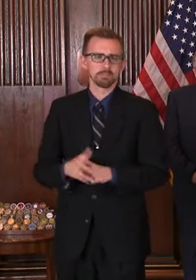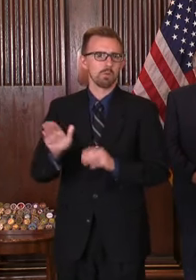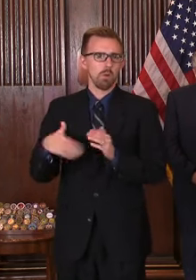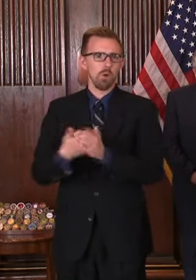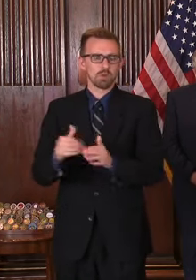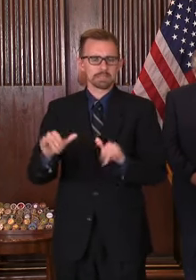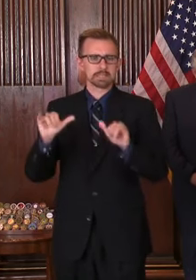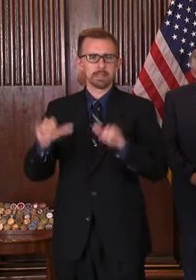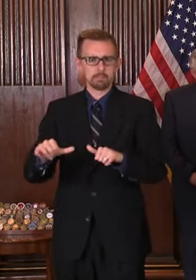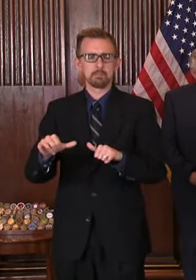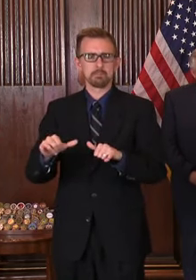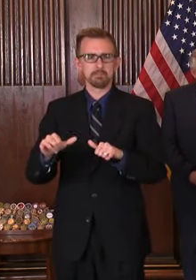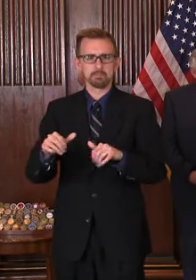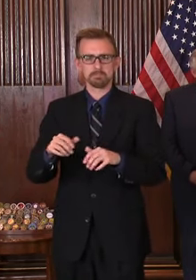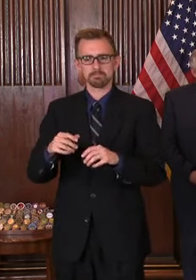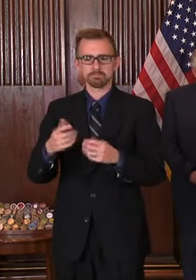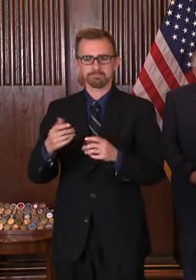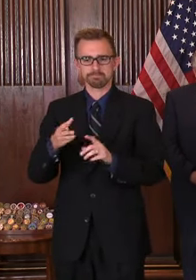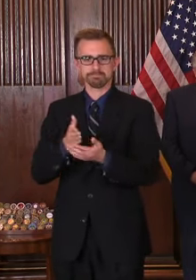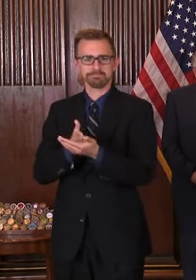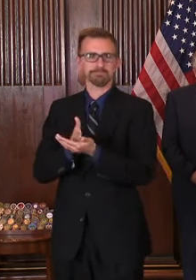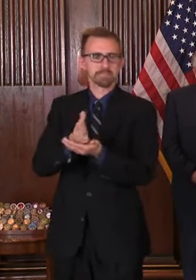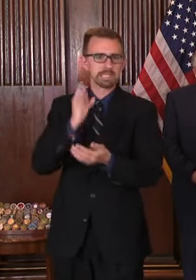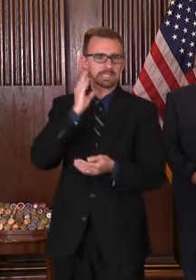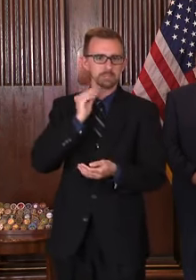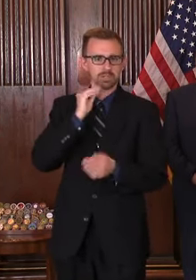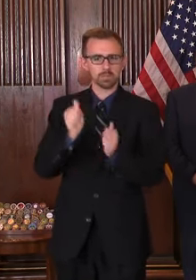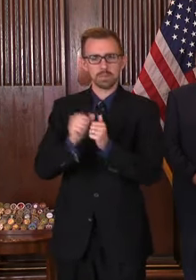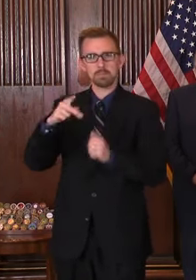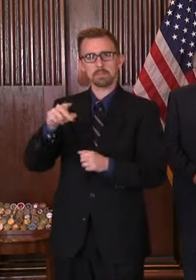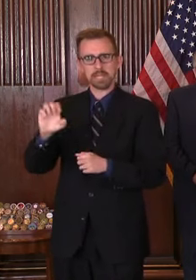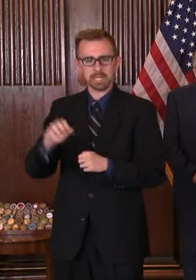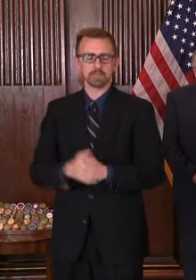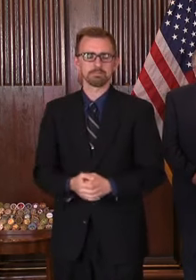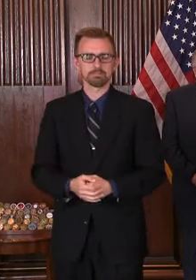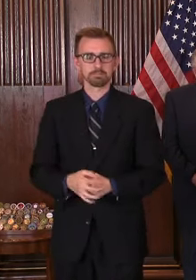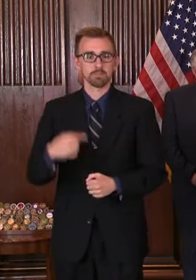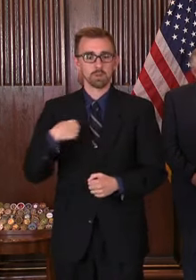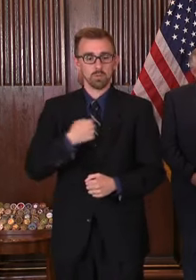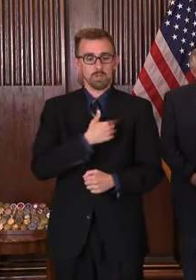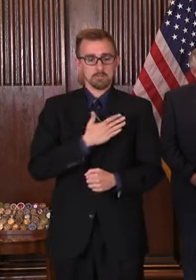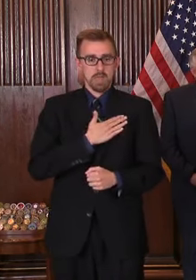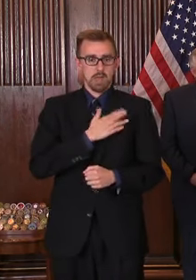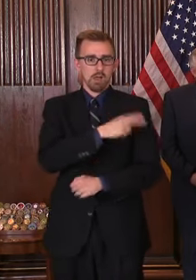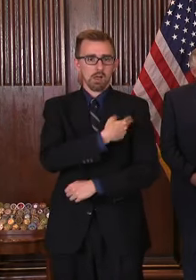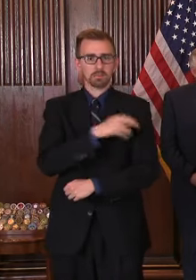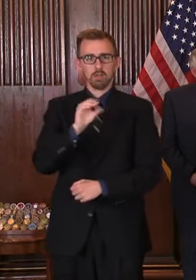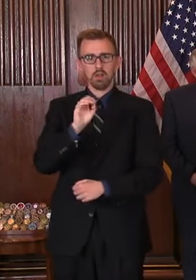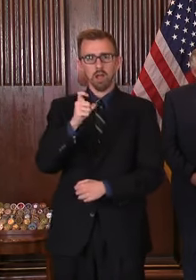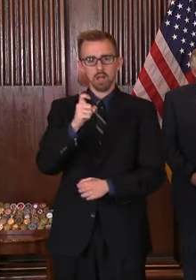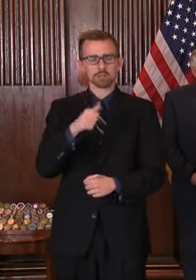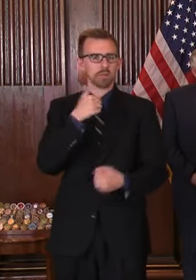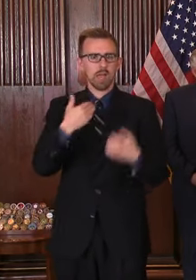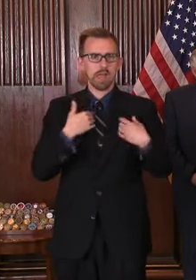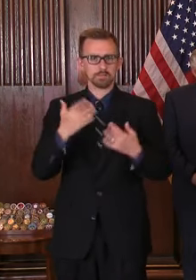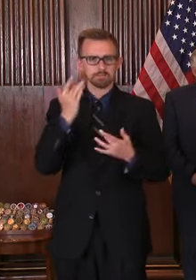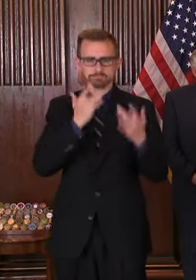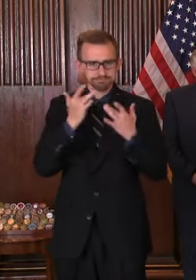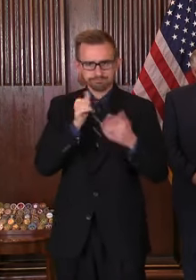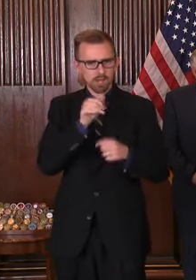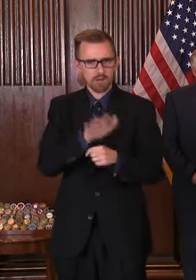same crisis in being prepared with PPE. We have not, personally, at my hospital, we haven't had a critical shortage